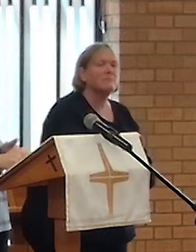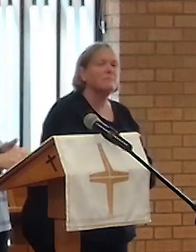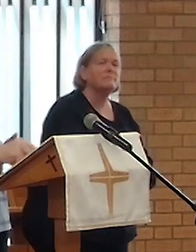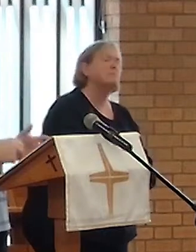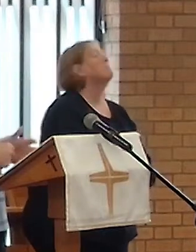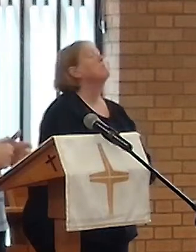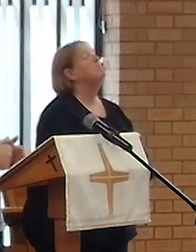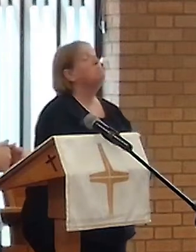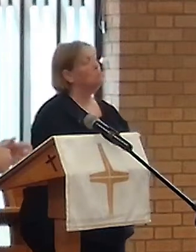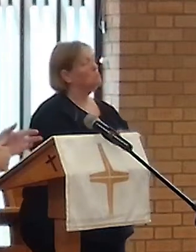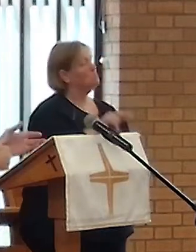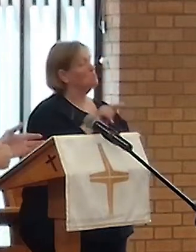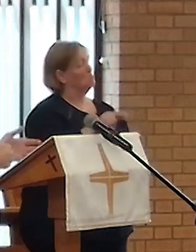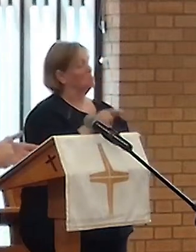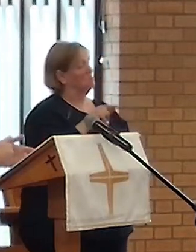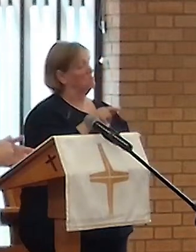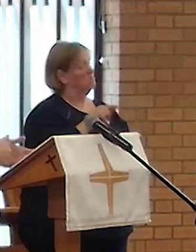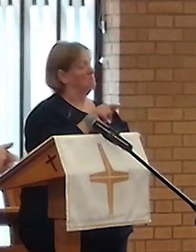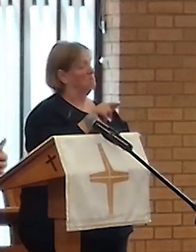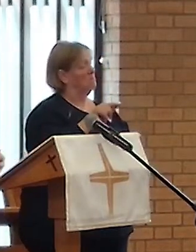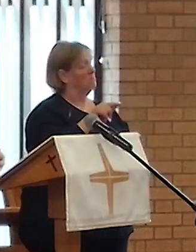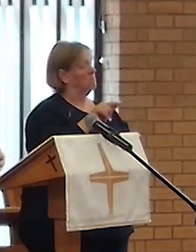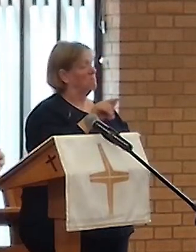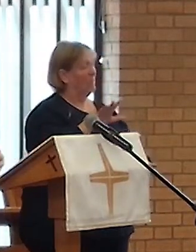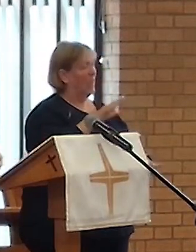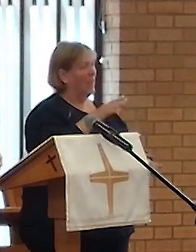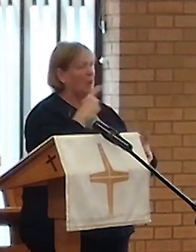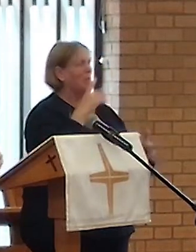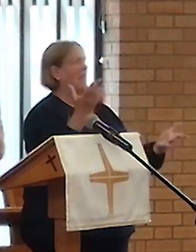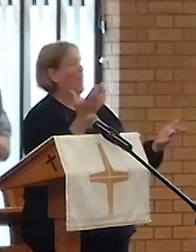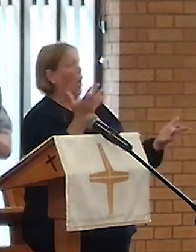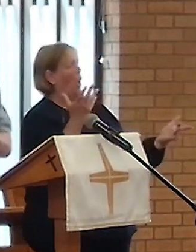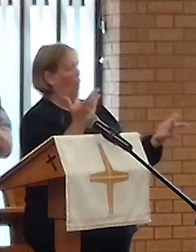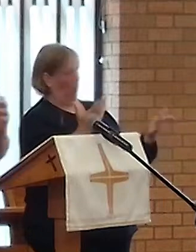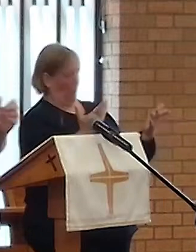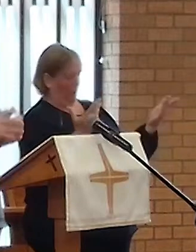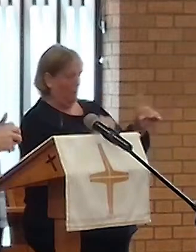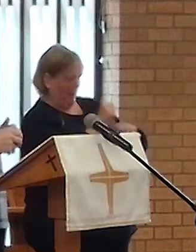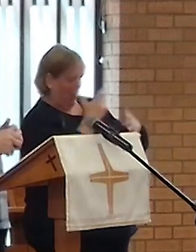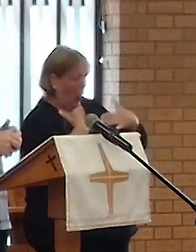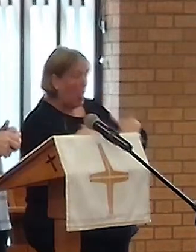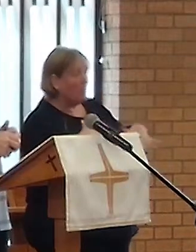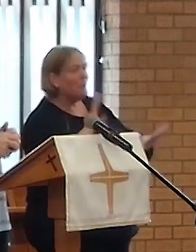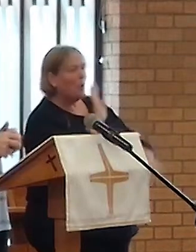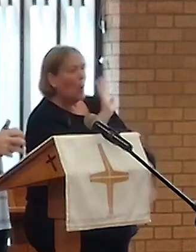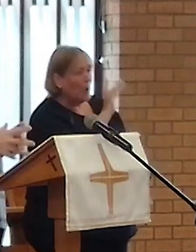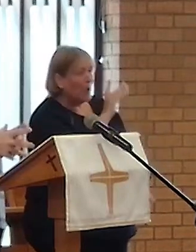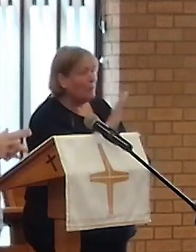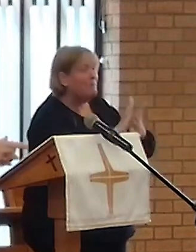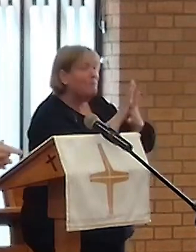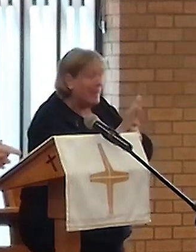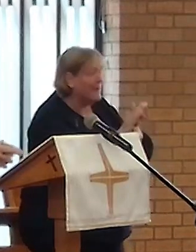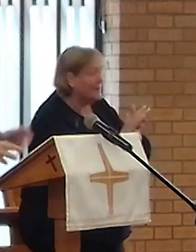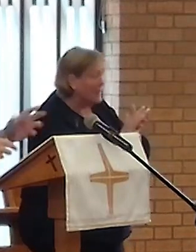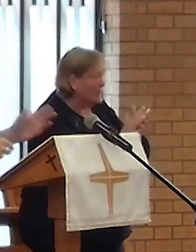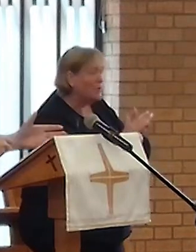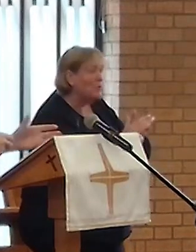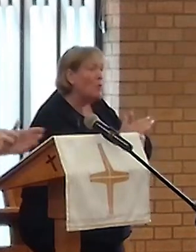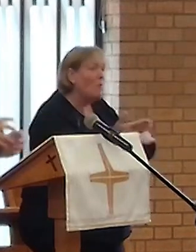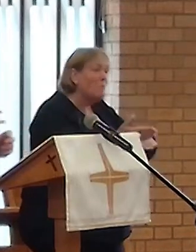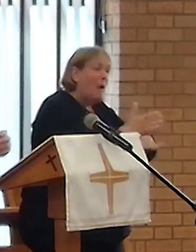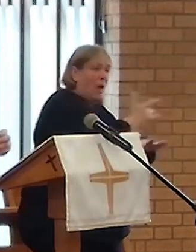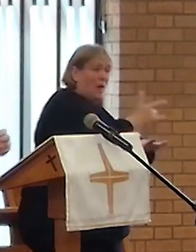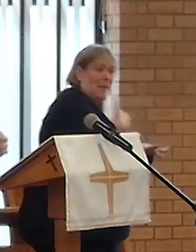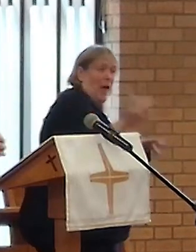The head gamekeeper is not just calling for a wardrobe change. He's saying, drop all allegiances to the old ways of living, sneaking